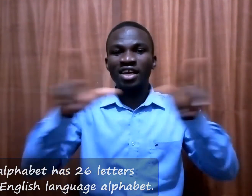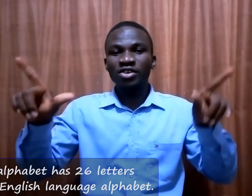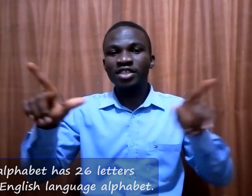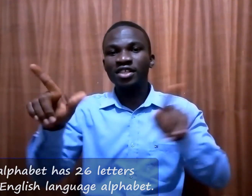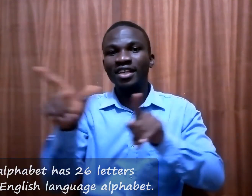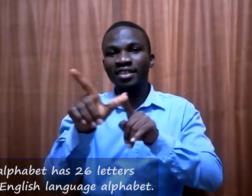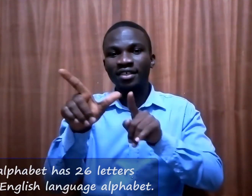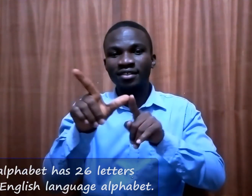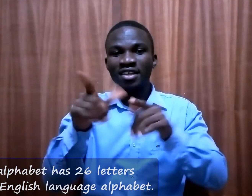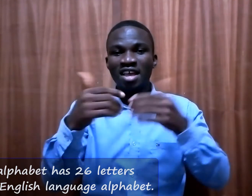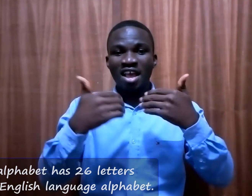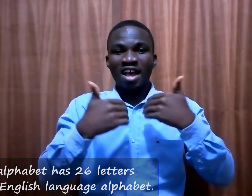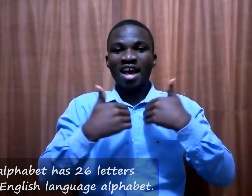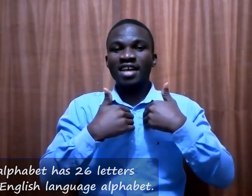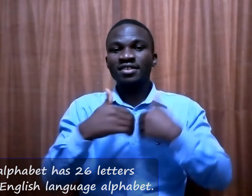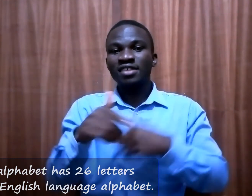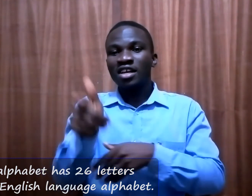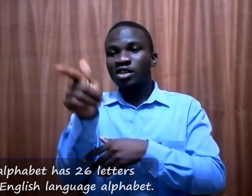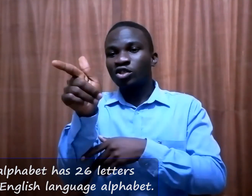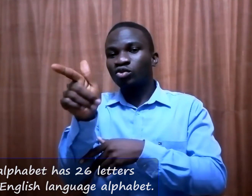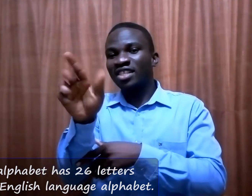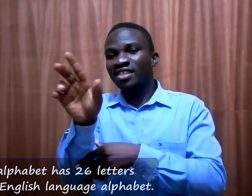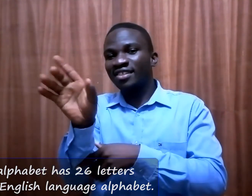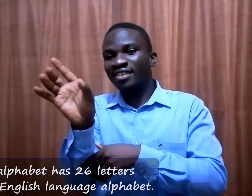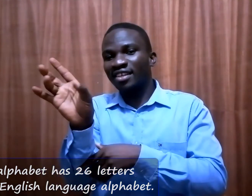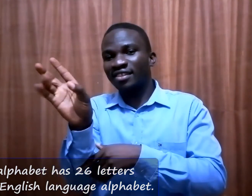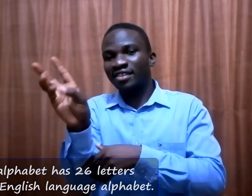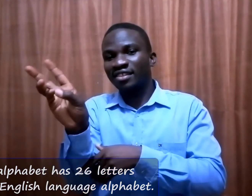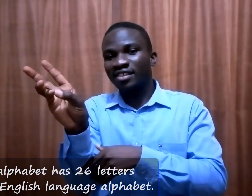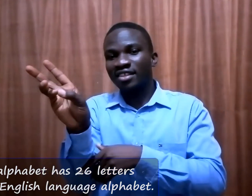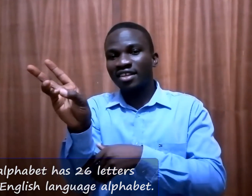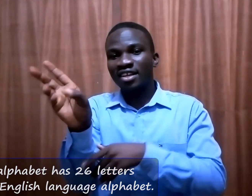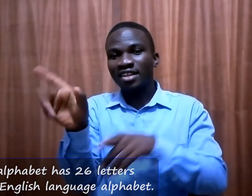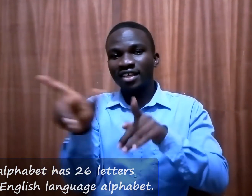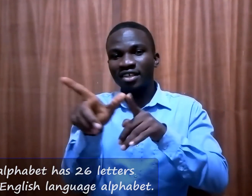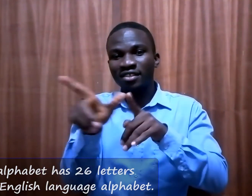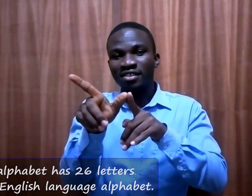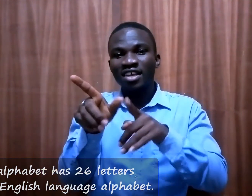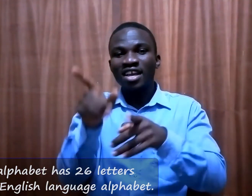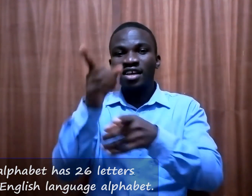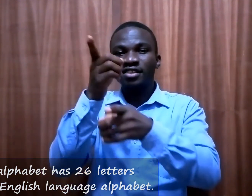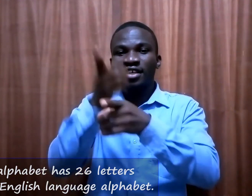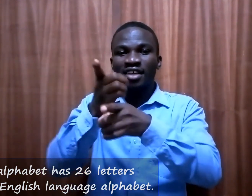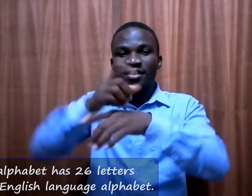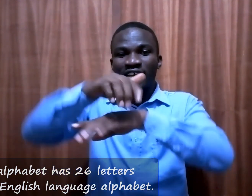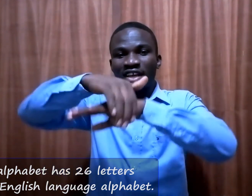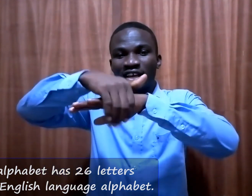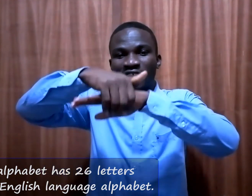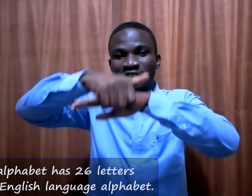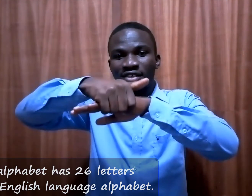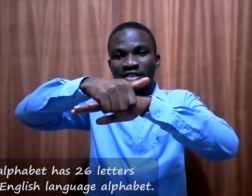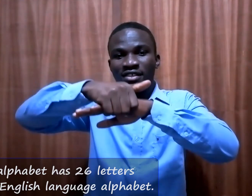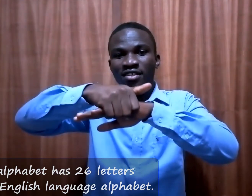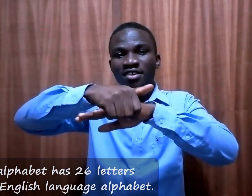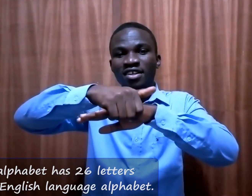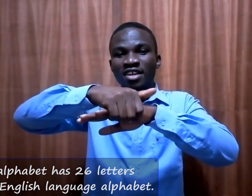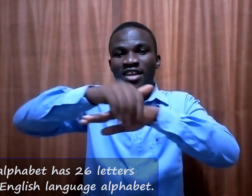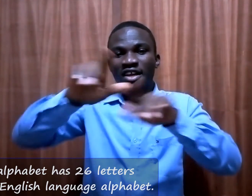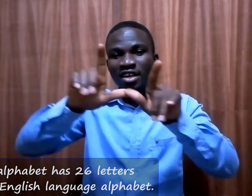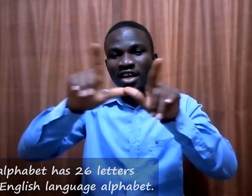language letters has 26 letters, just as the English